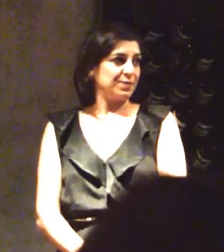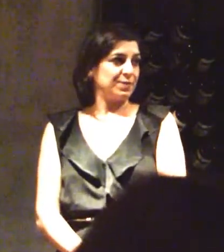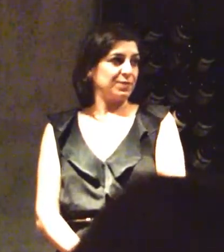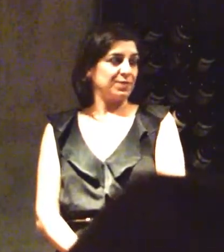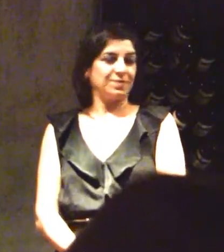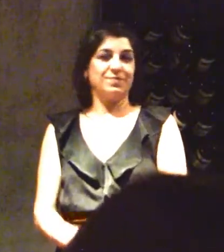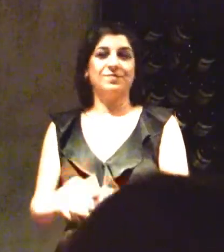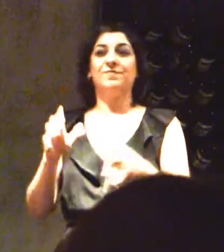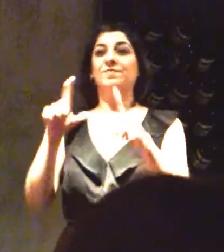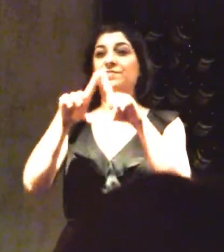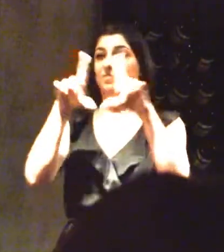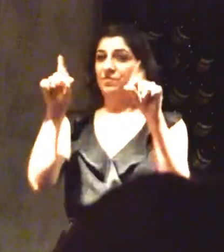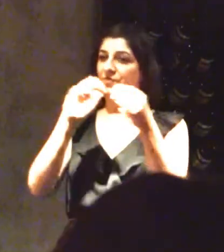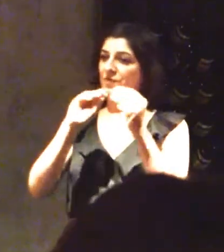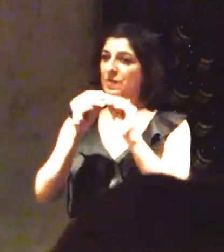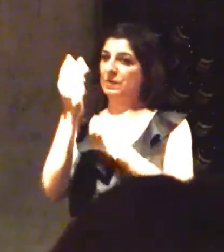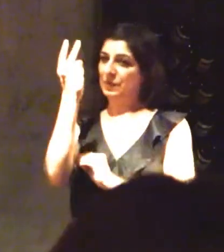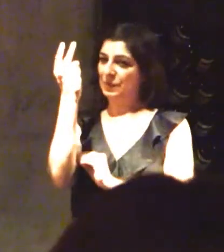Number